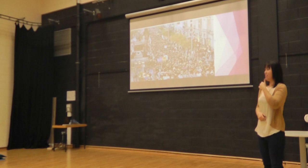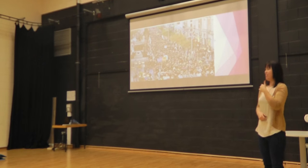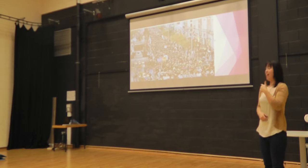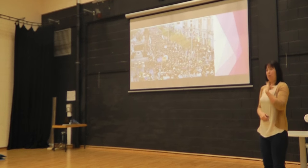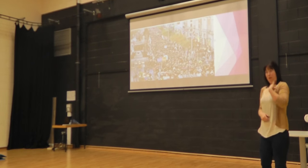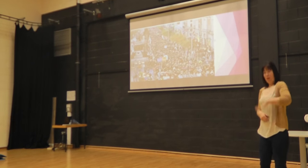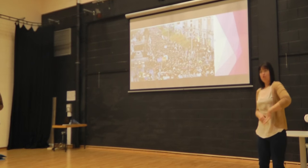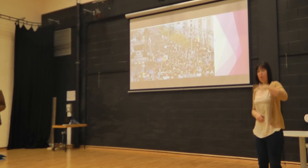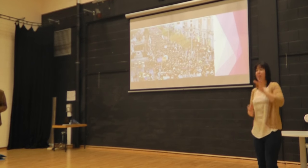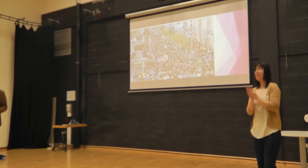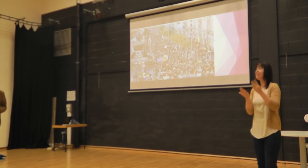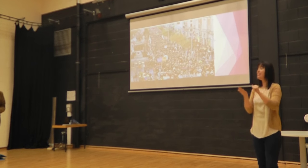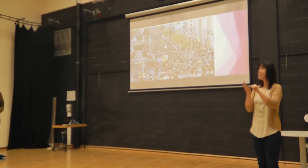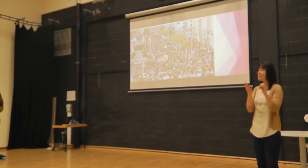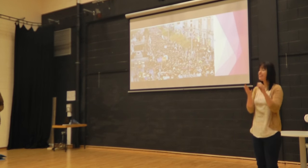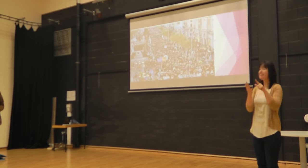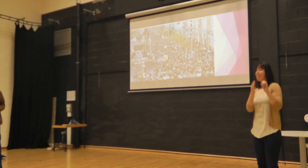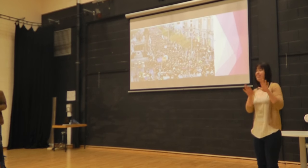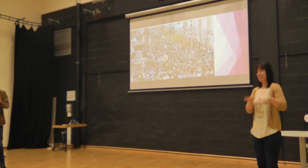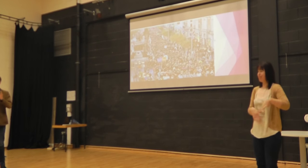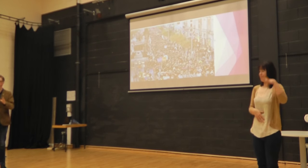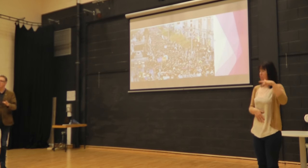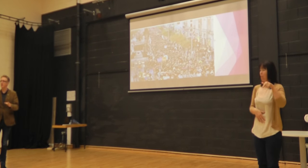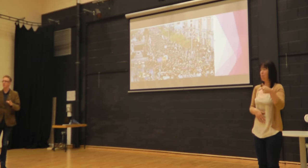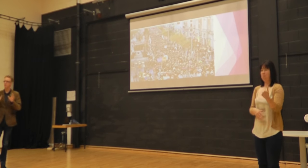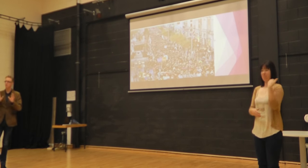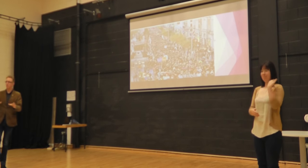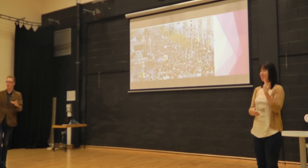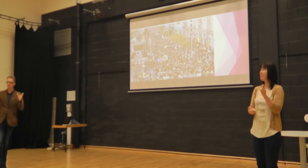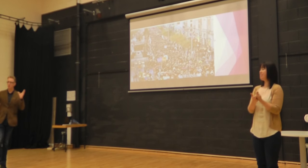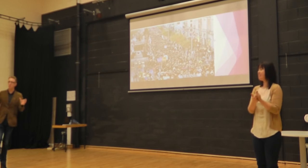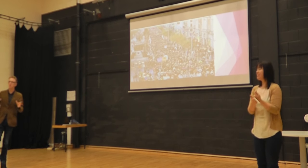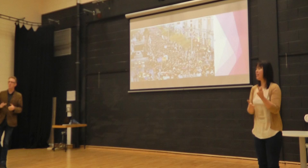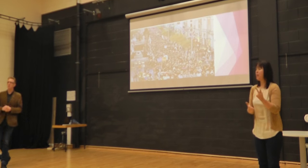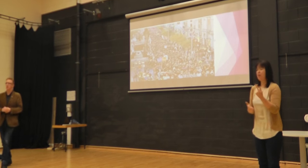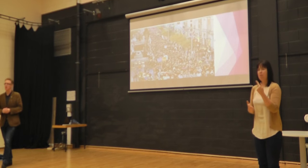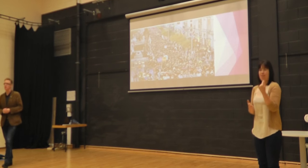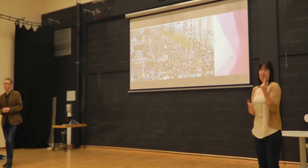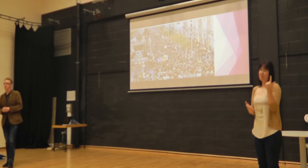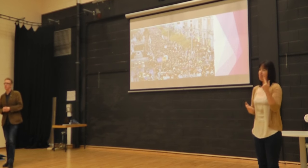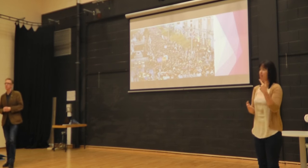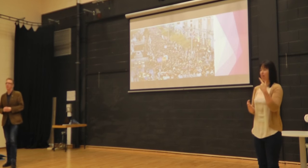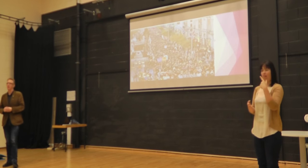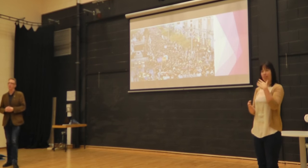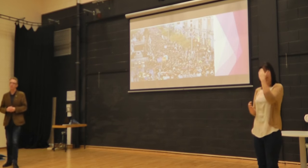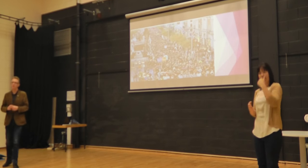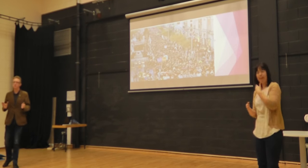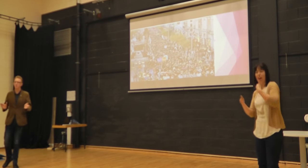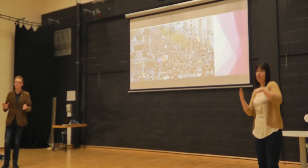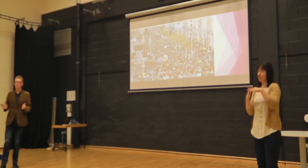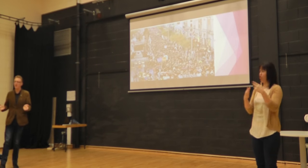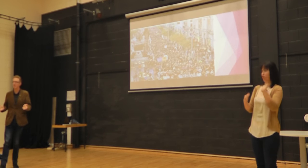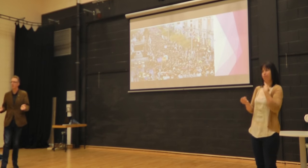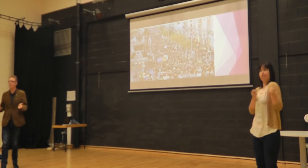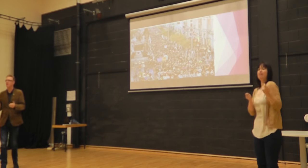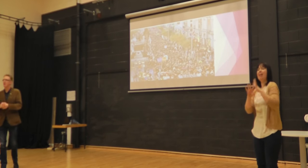up in the 1960s and 70s in Ireland, and we were dominated by the Catholic Church. When I first heard